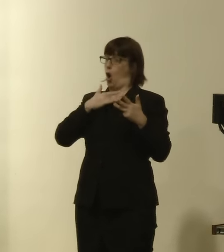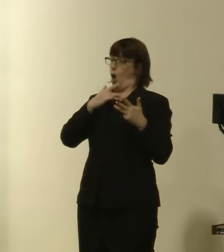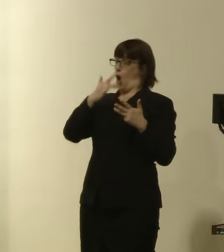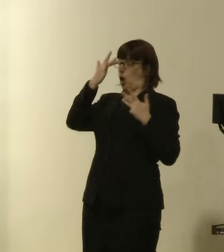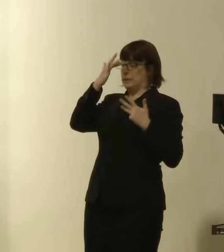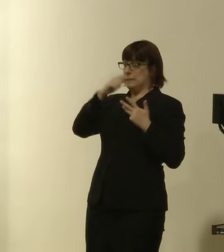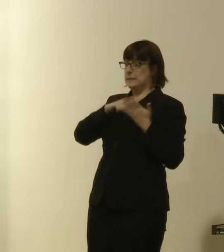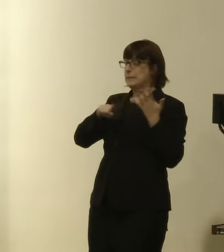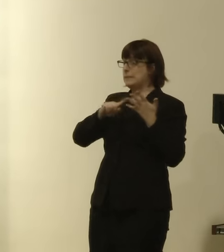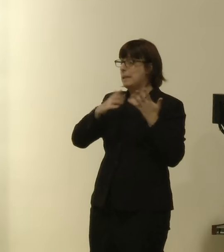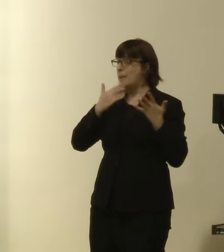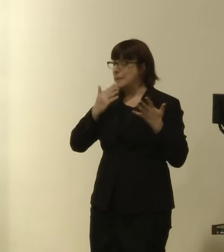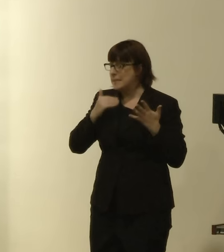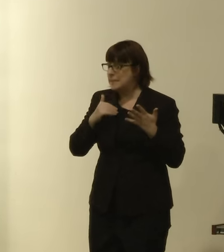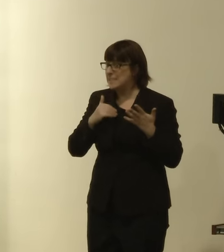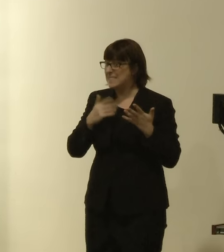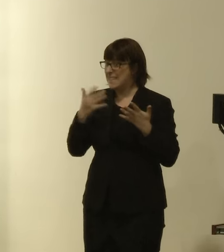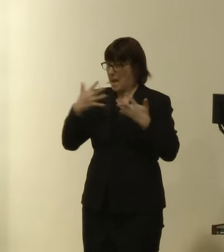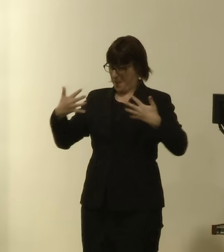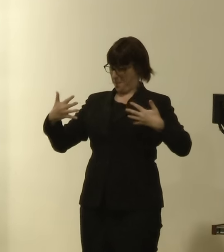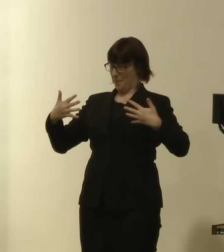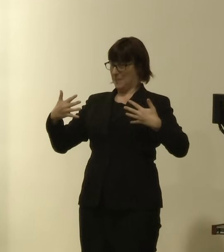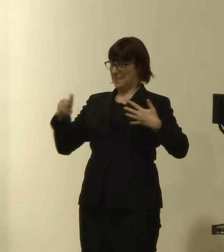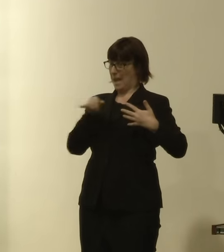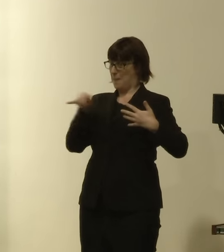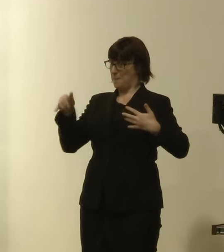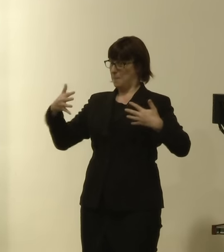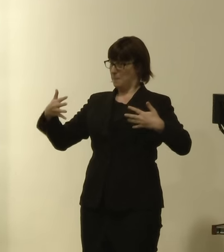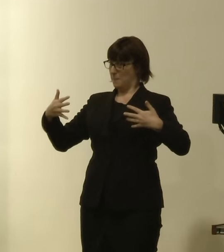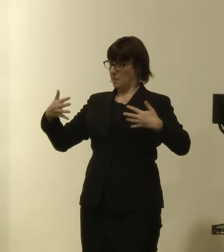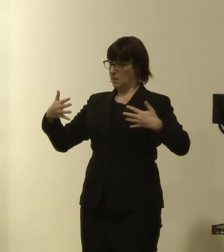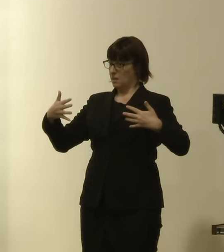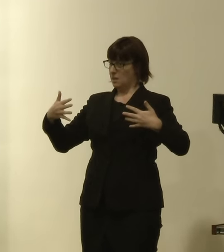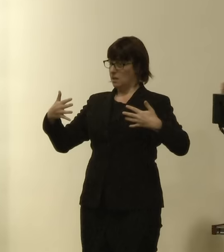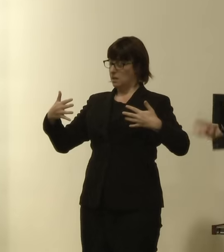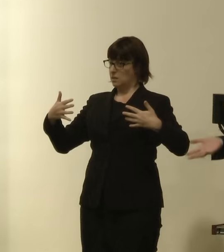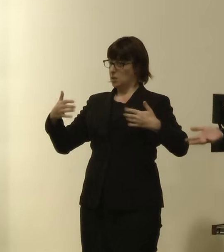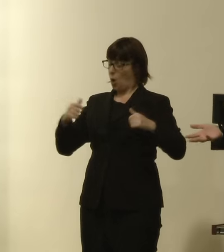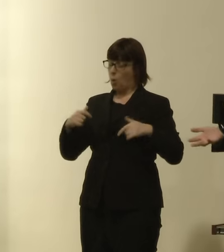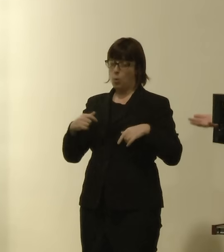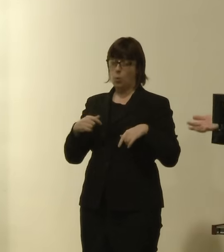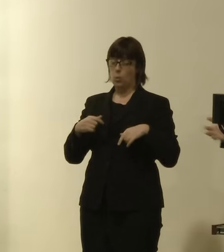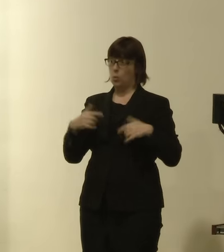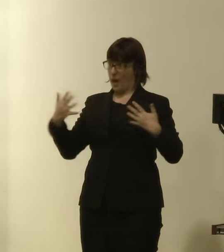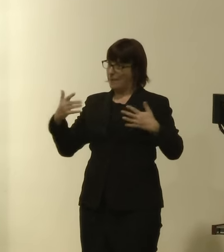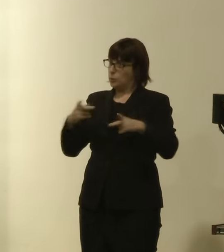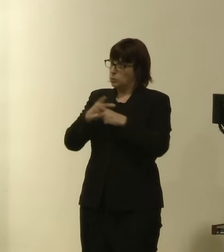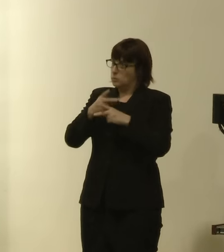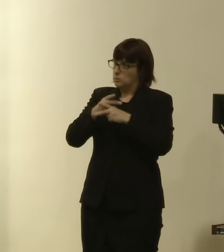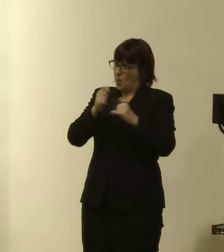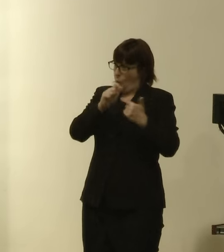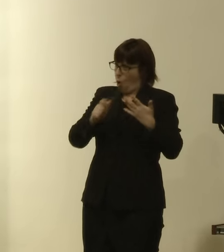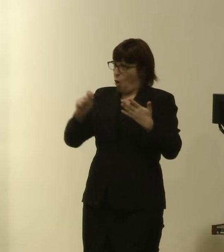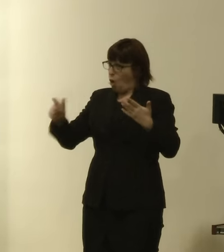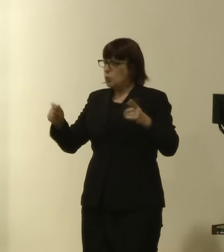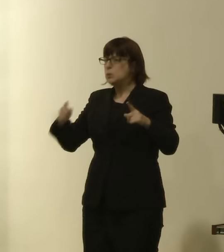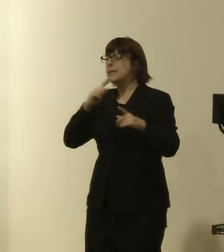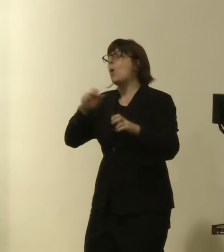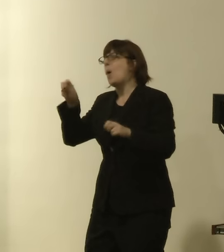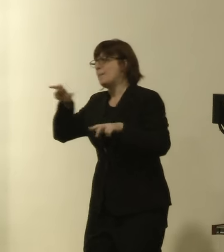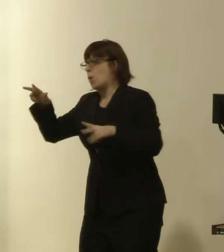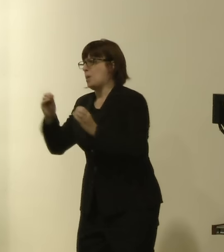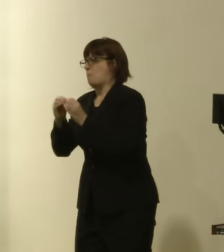we're just going to lose a lot of people. We have to avoid saying, nope, Ebola is more important than acute heart attack.